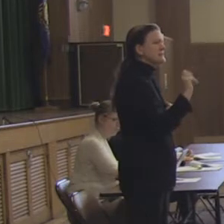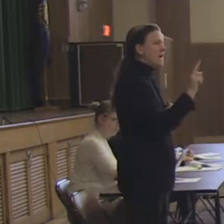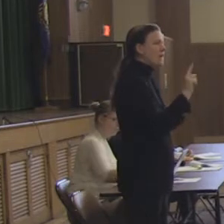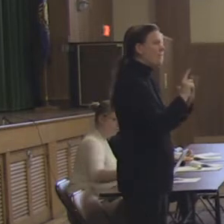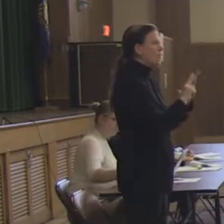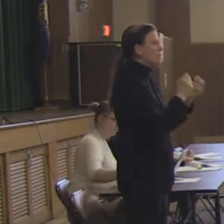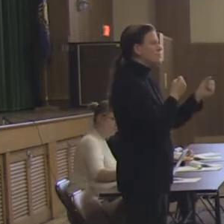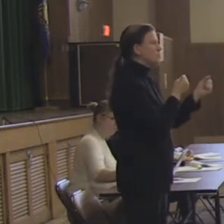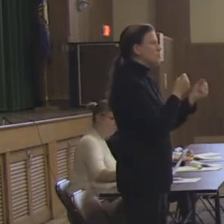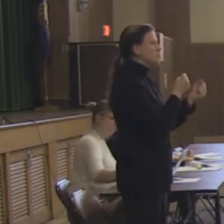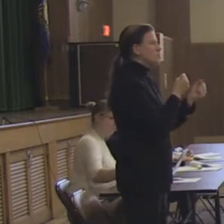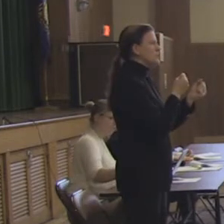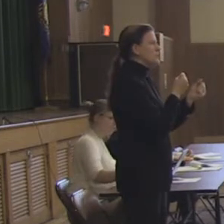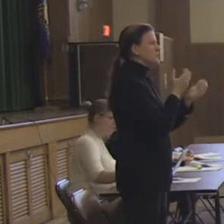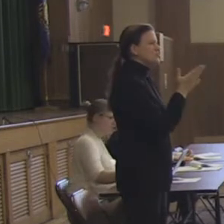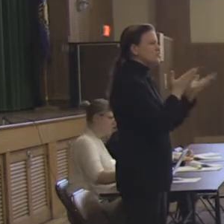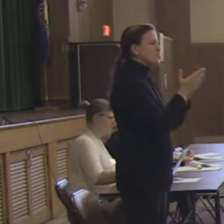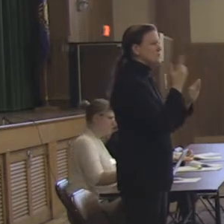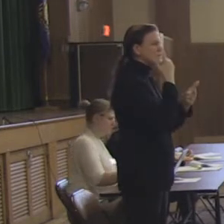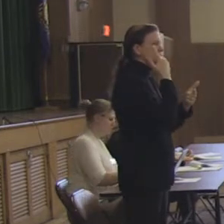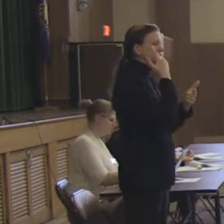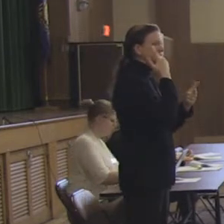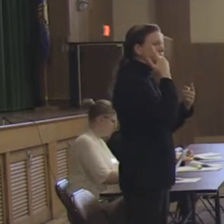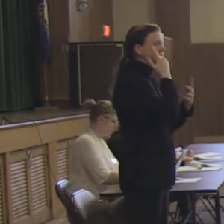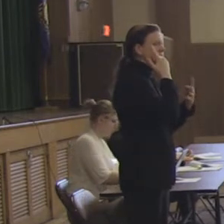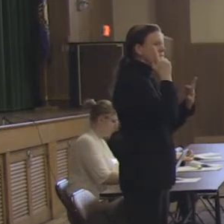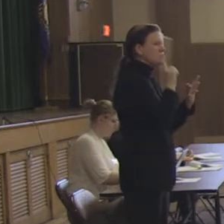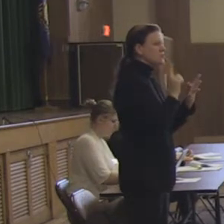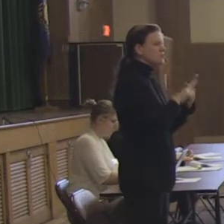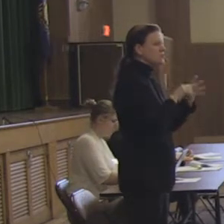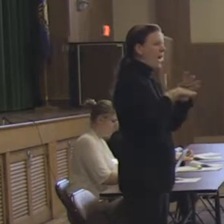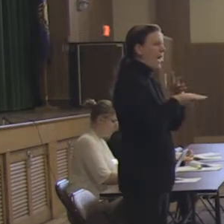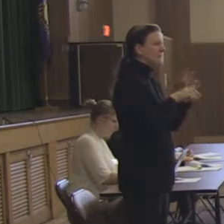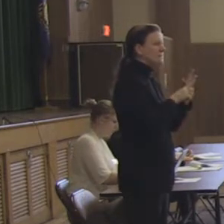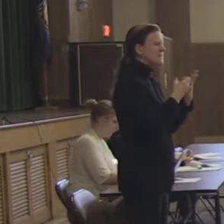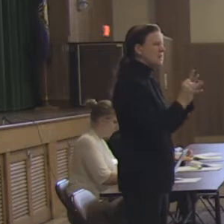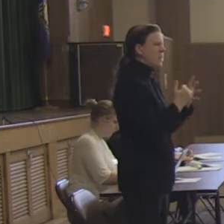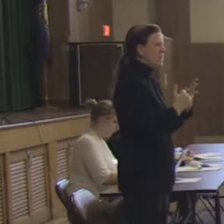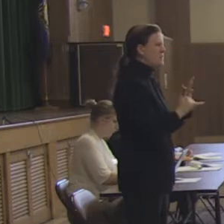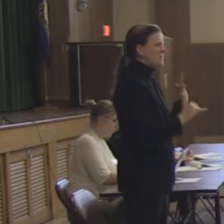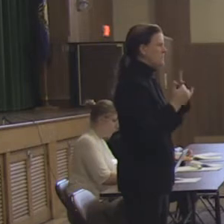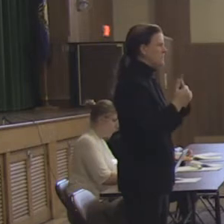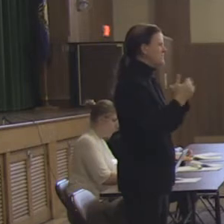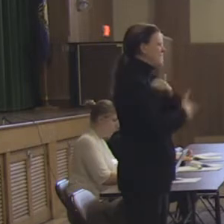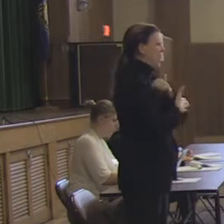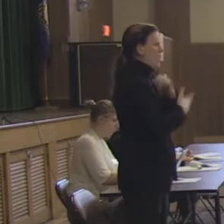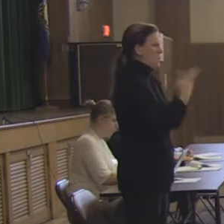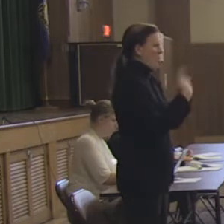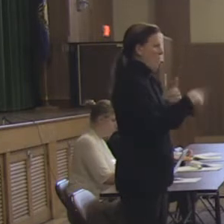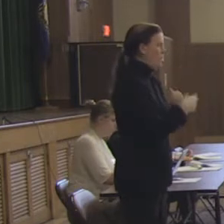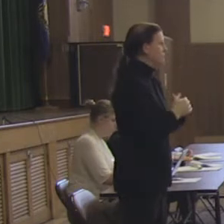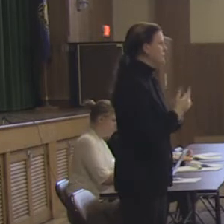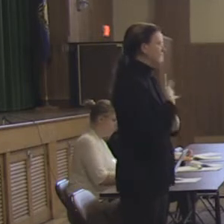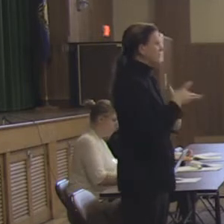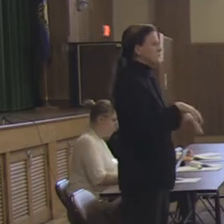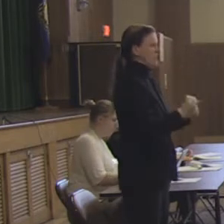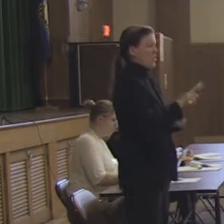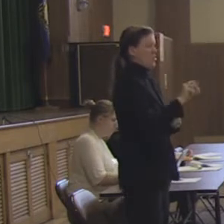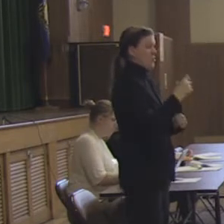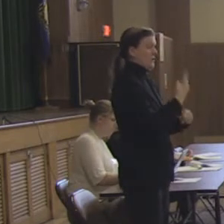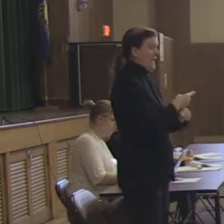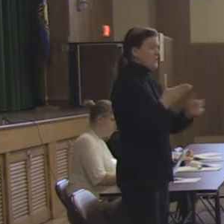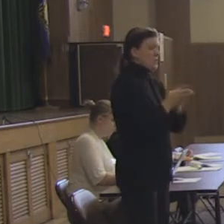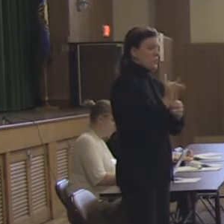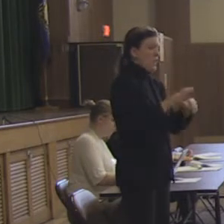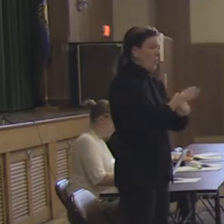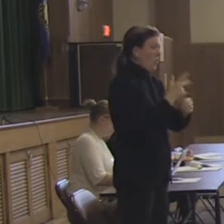Living, and he was getting a caseworker at the time. Again, it takes around 30 days to even go